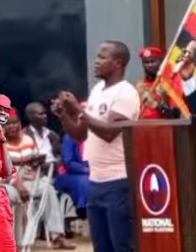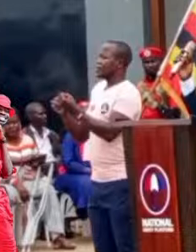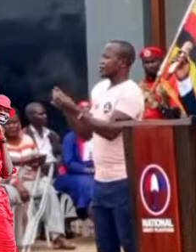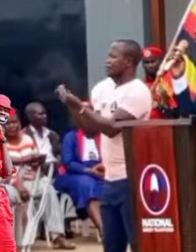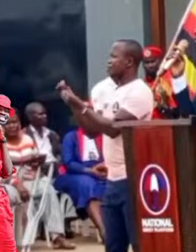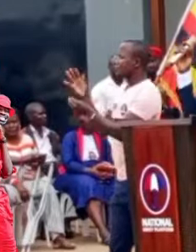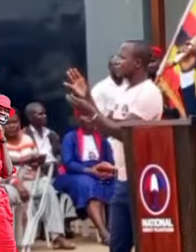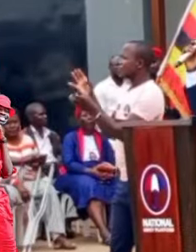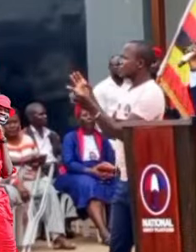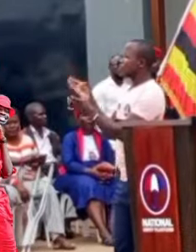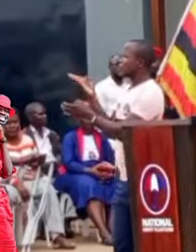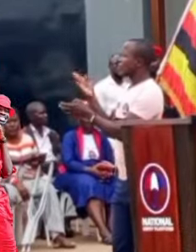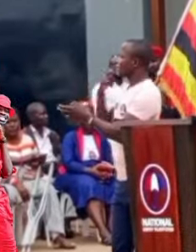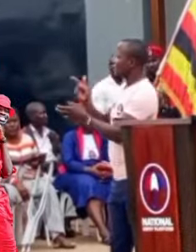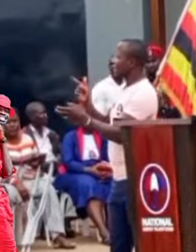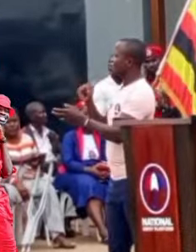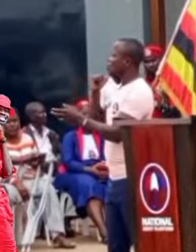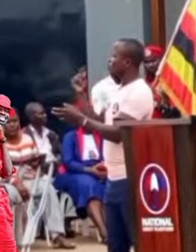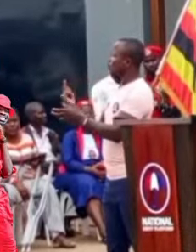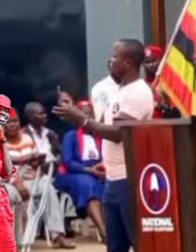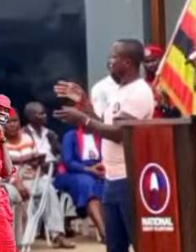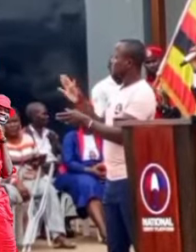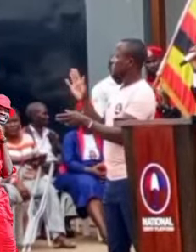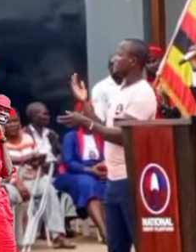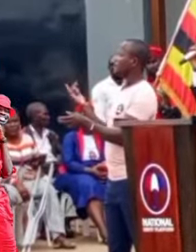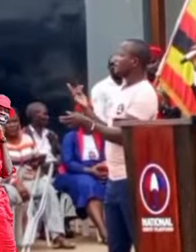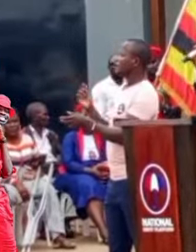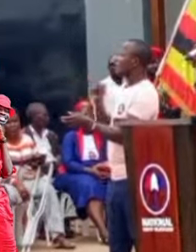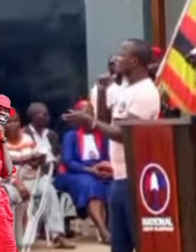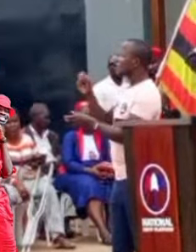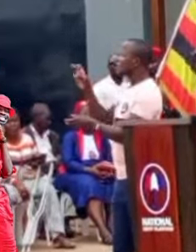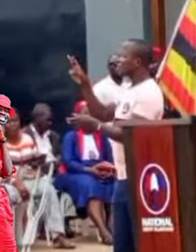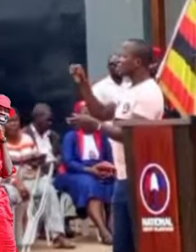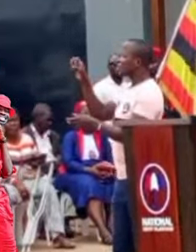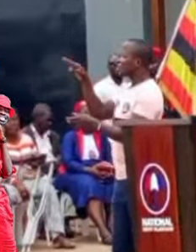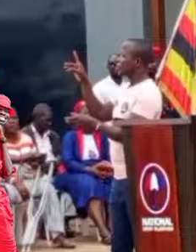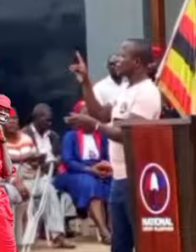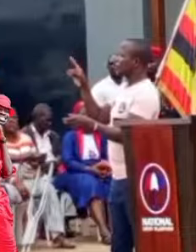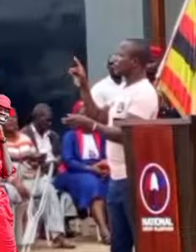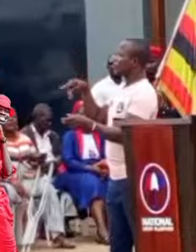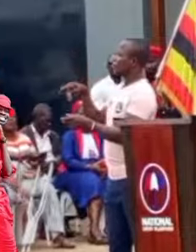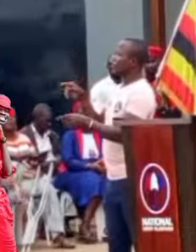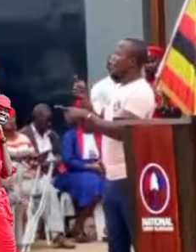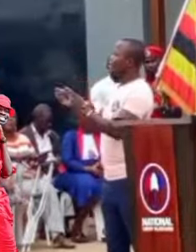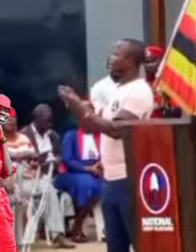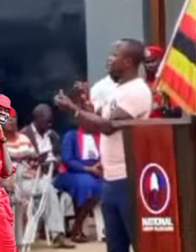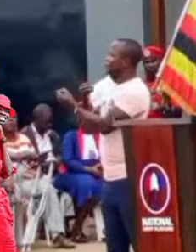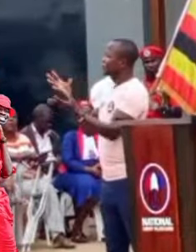ddala baagambye ekisire bokka newankubadde aba NUP bokka bwe